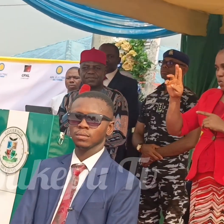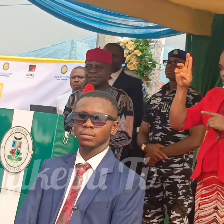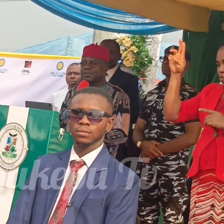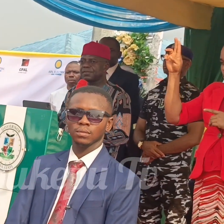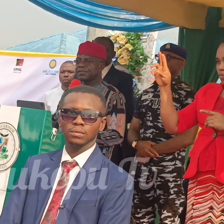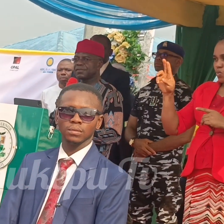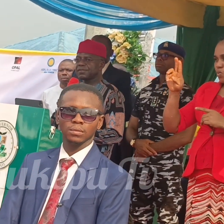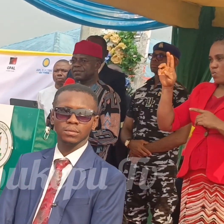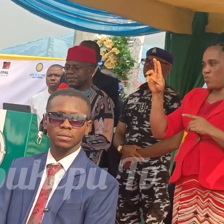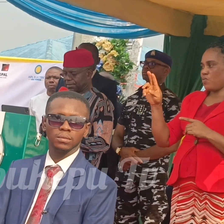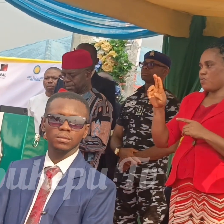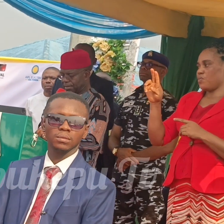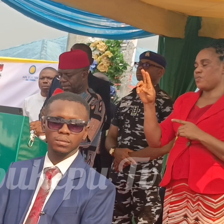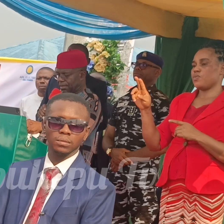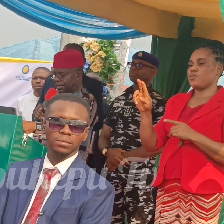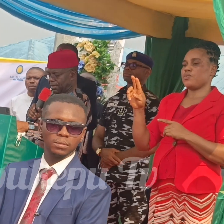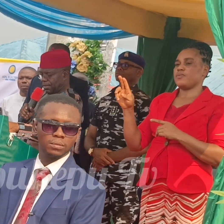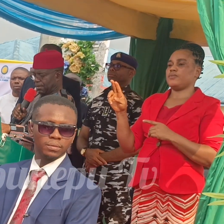use